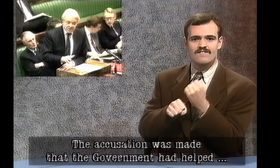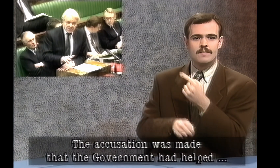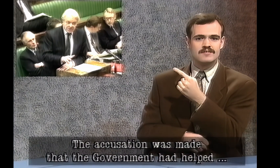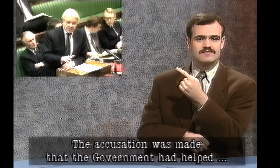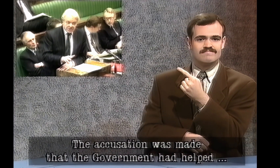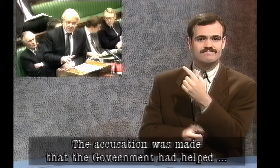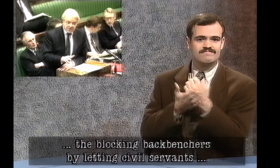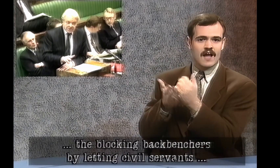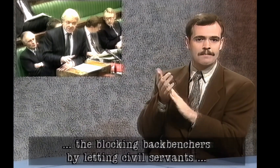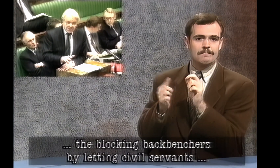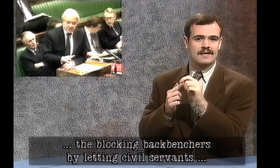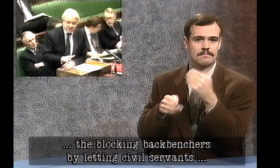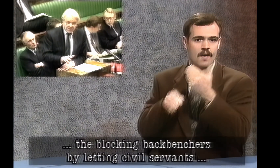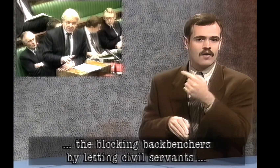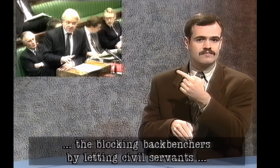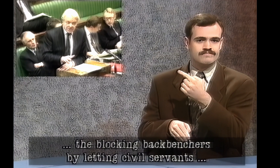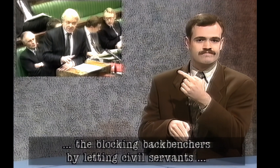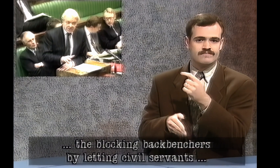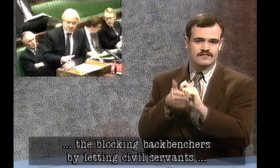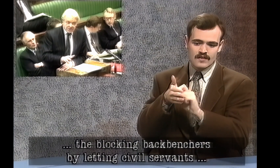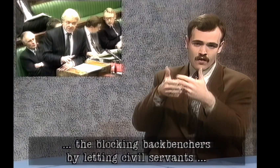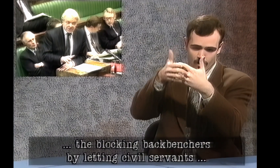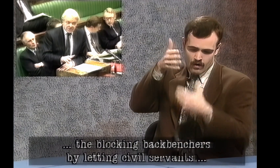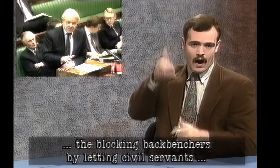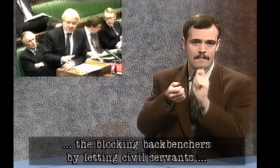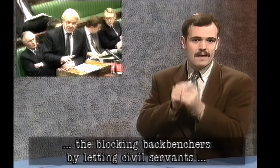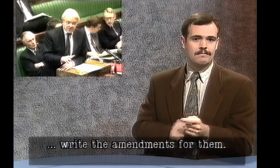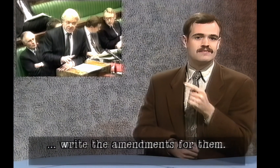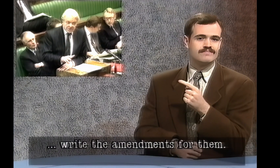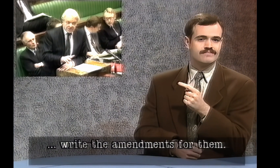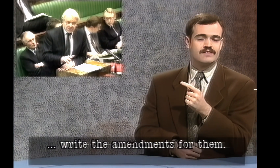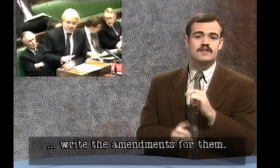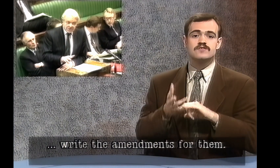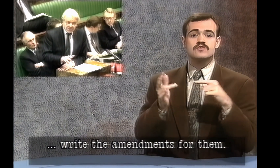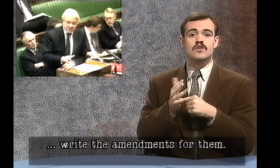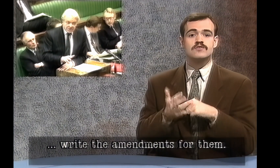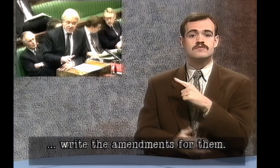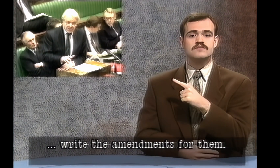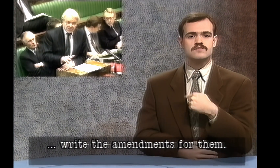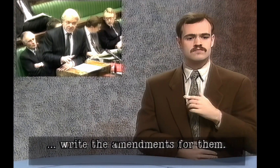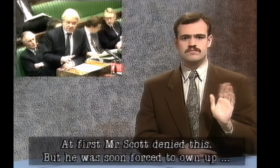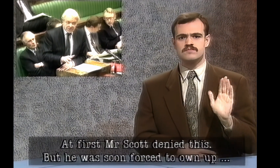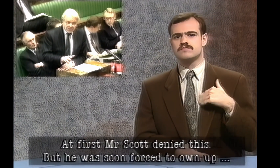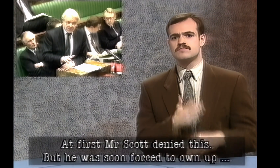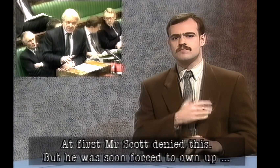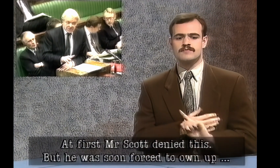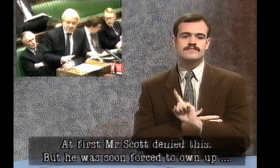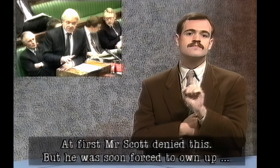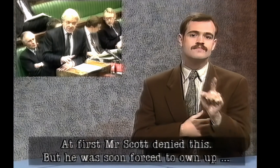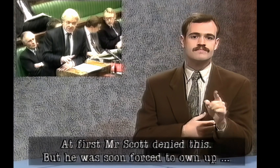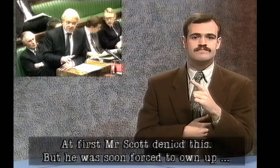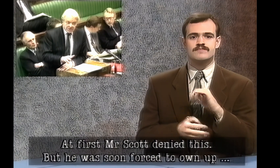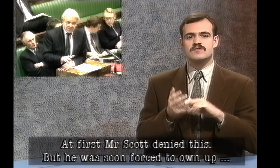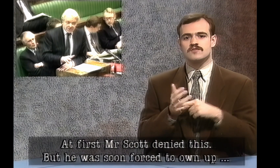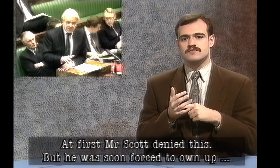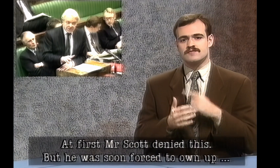that the government had helped the blocking backbenchers by letting civil servants write the amendments for them. At first, Mr. Scott